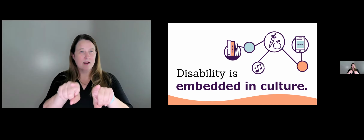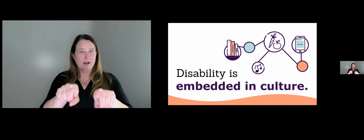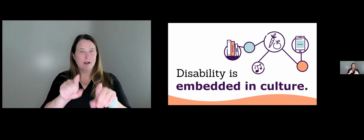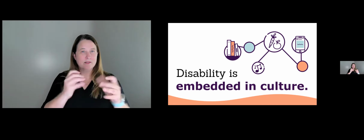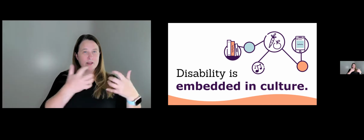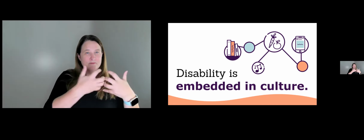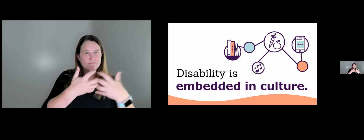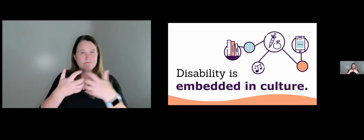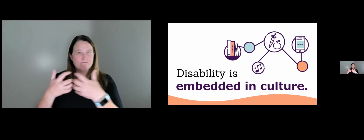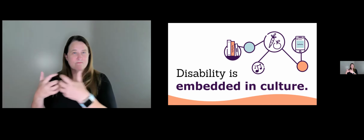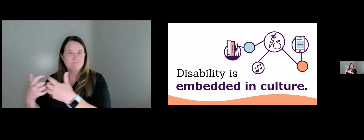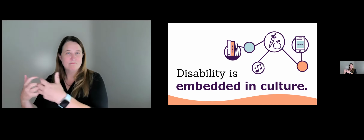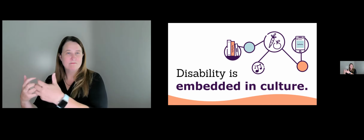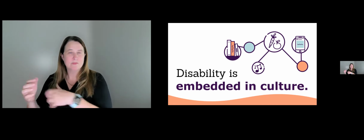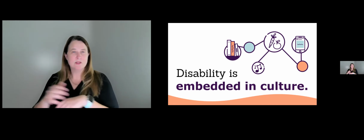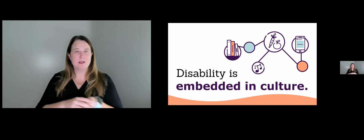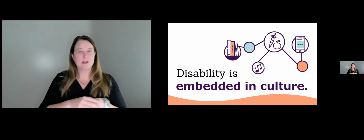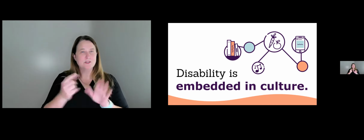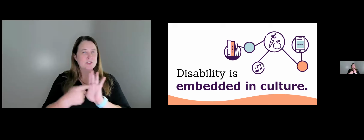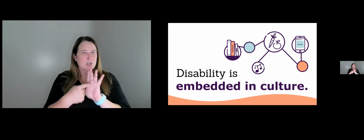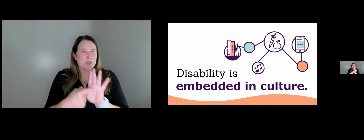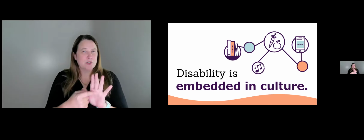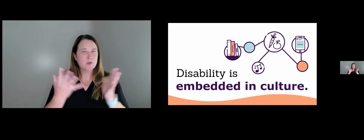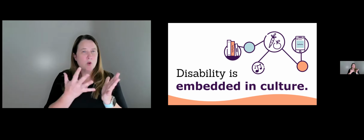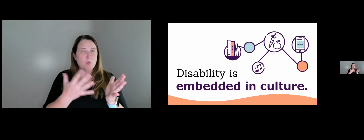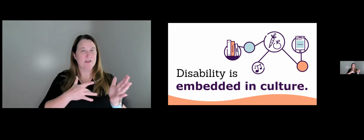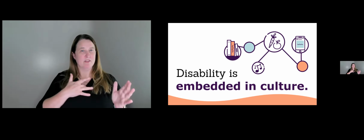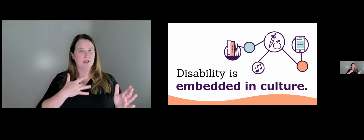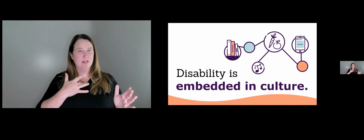to express the music, they're gonna align.